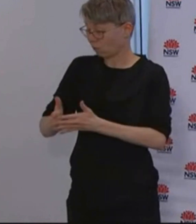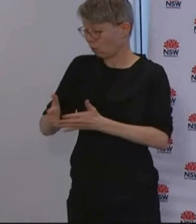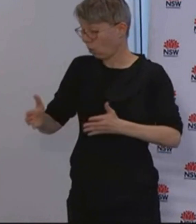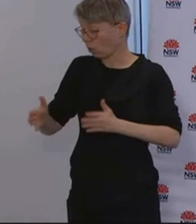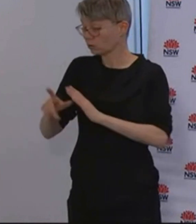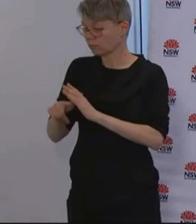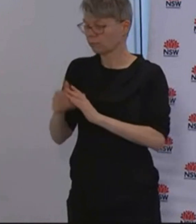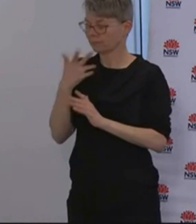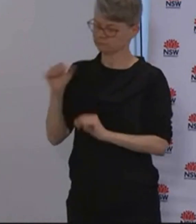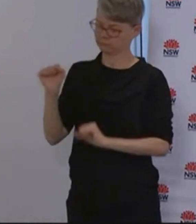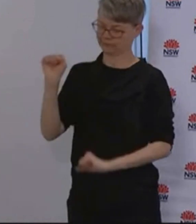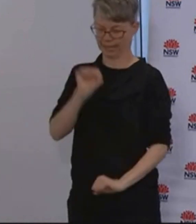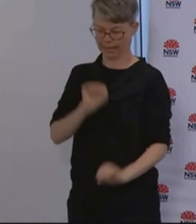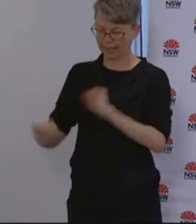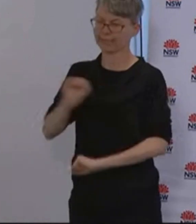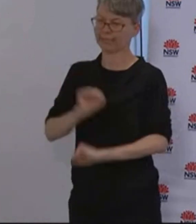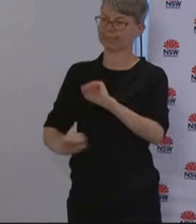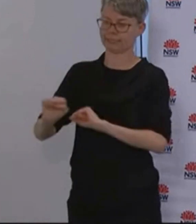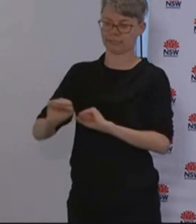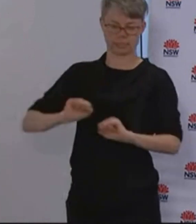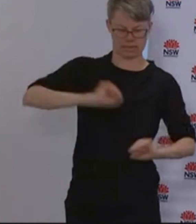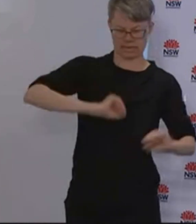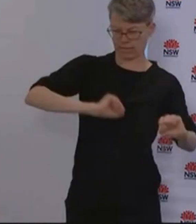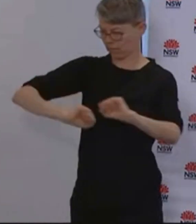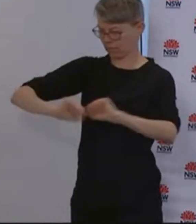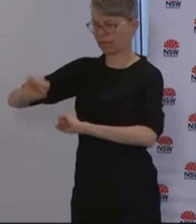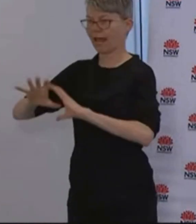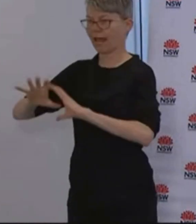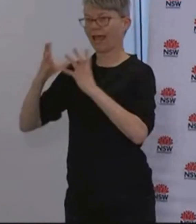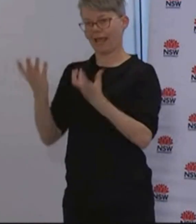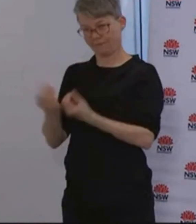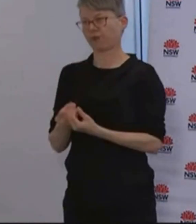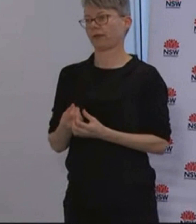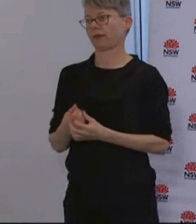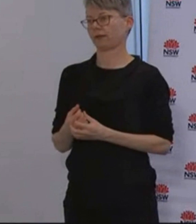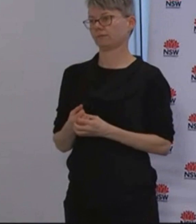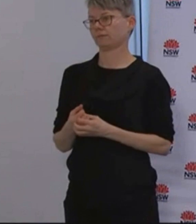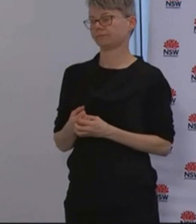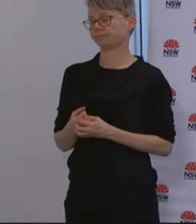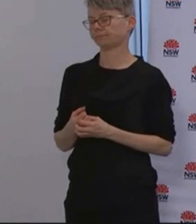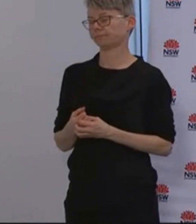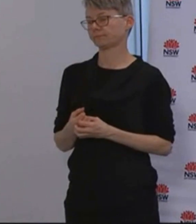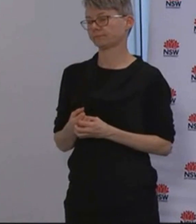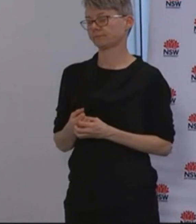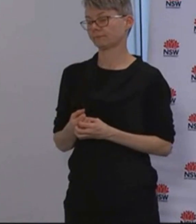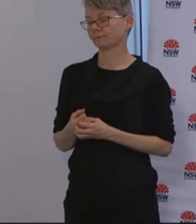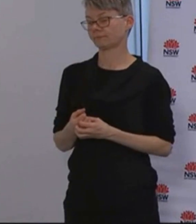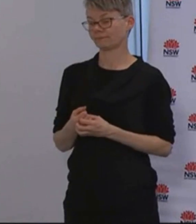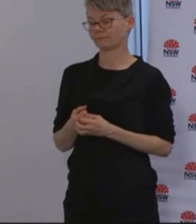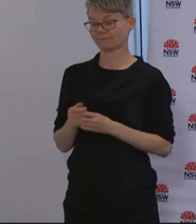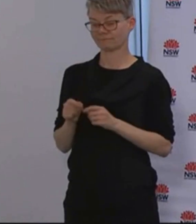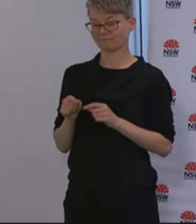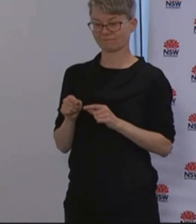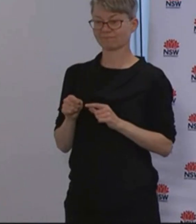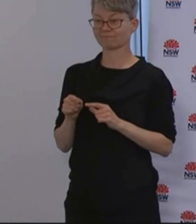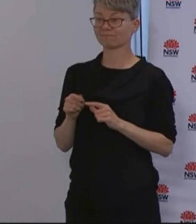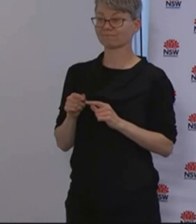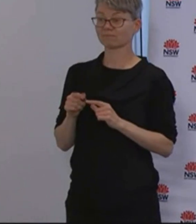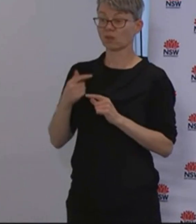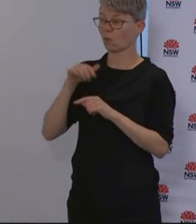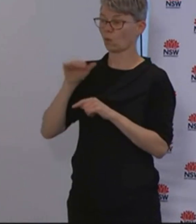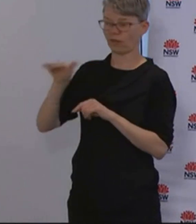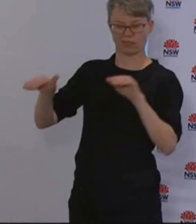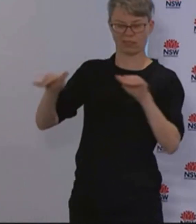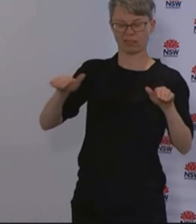need to have good cleaning regimes to wipe down the surfaces after you've finished using it. And they're sort of elements that we'll follow up